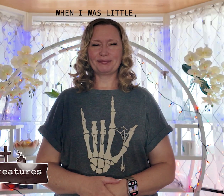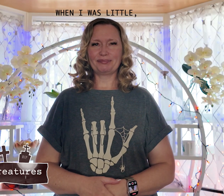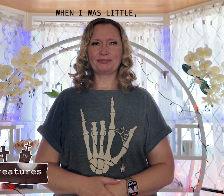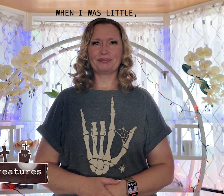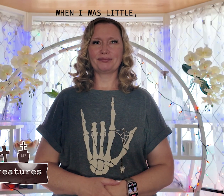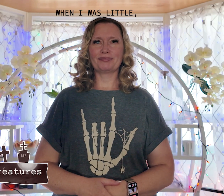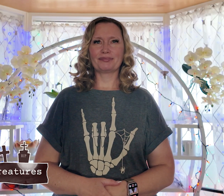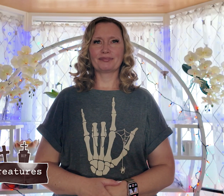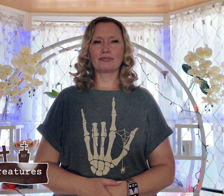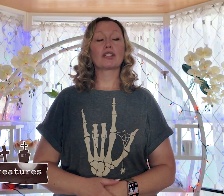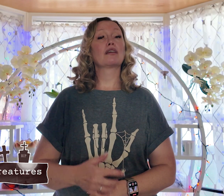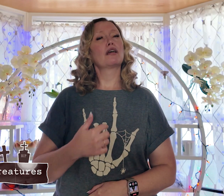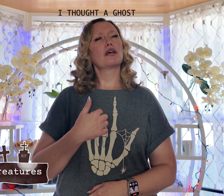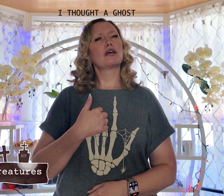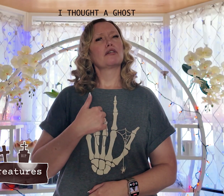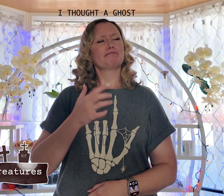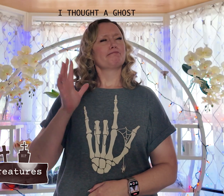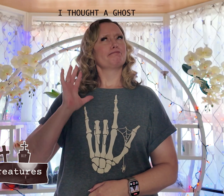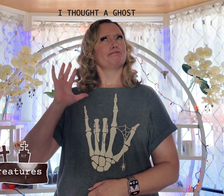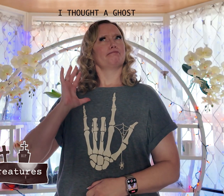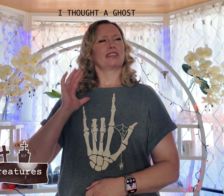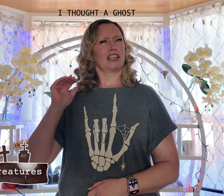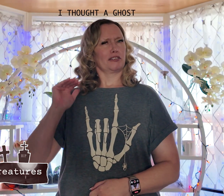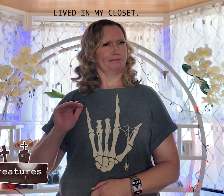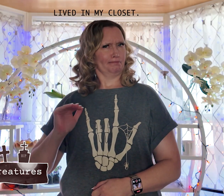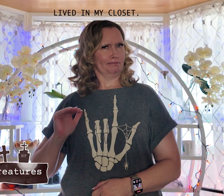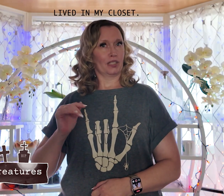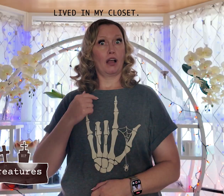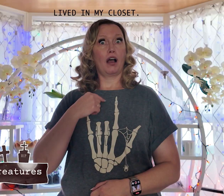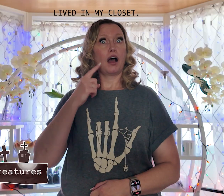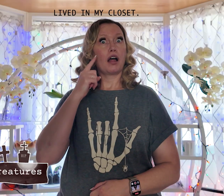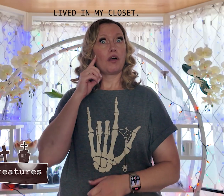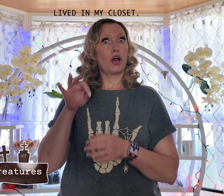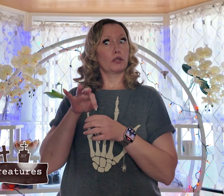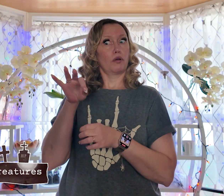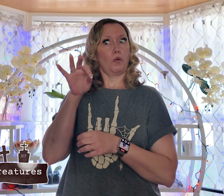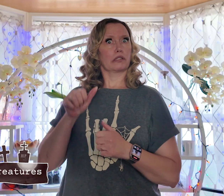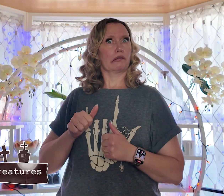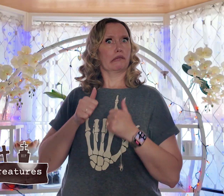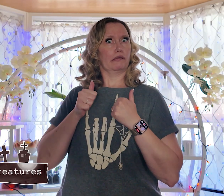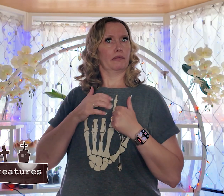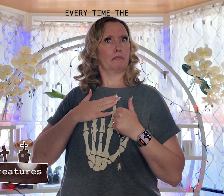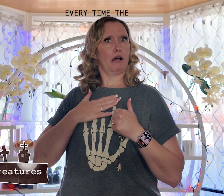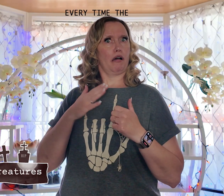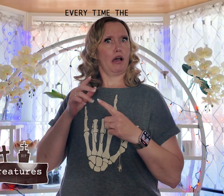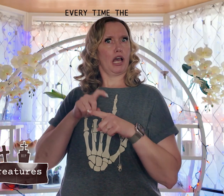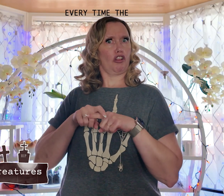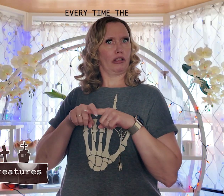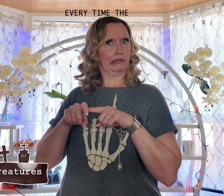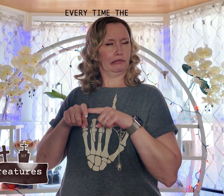When I was little, I thought a ghost lived in my closet. Every time the